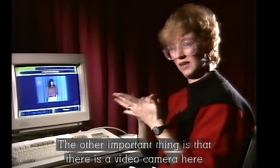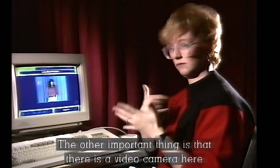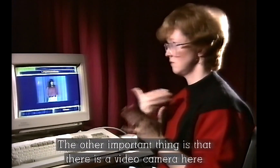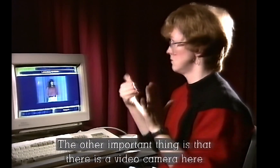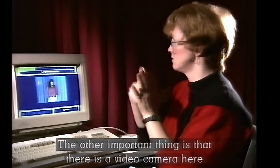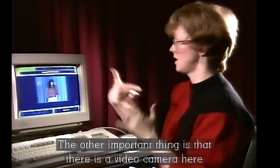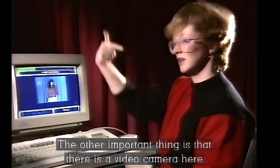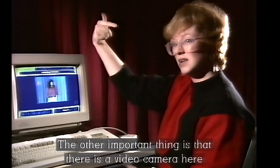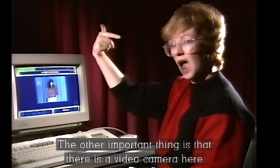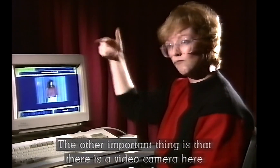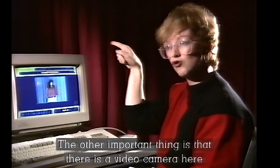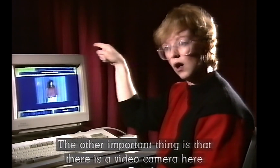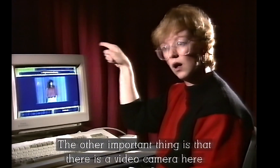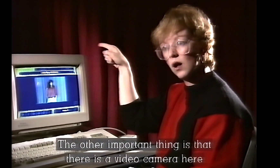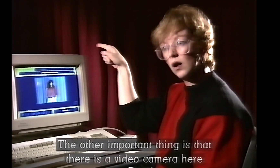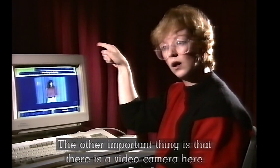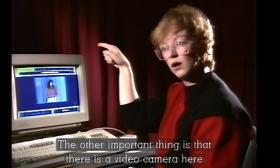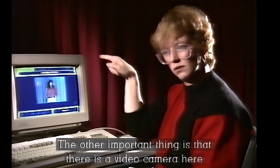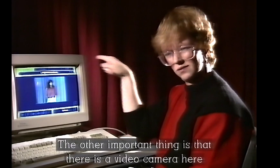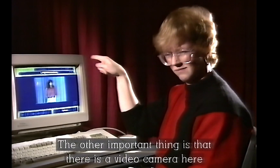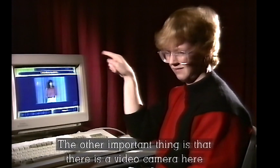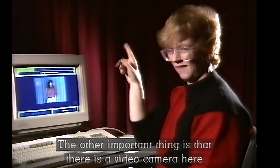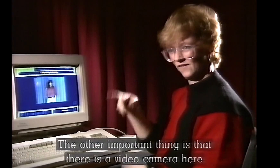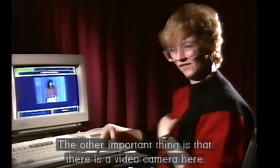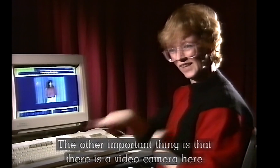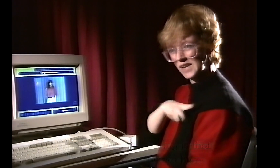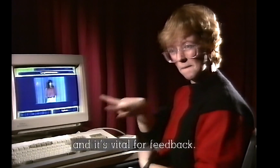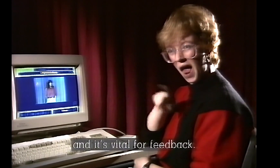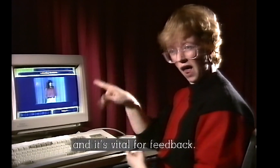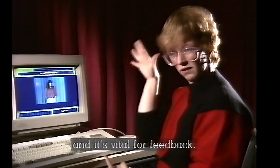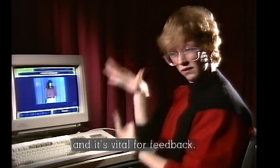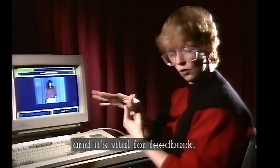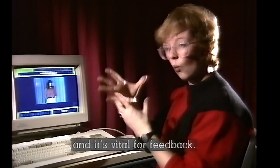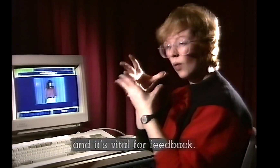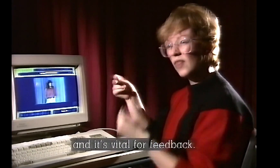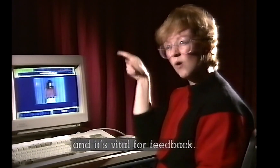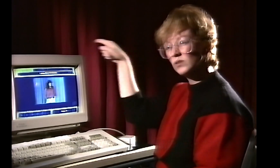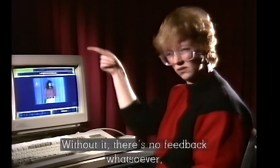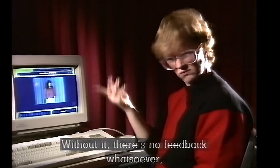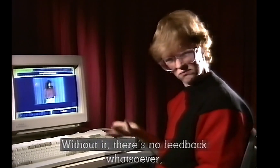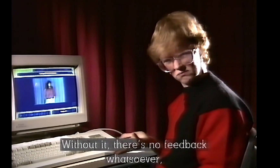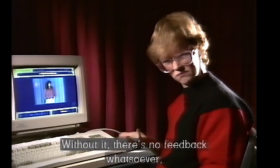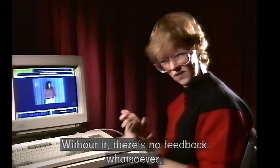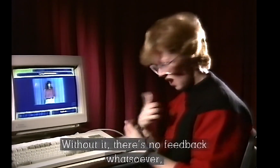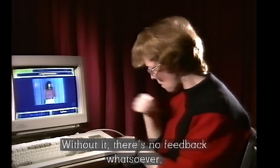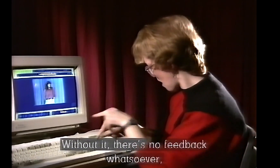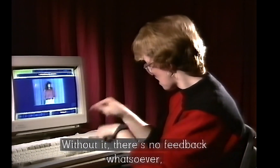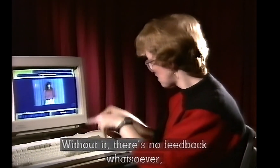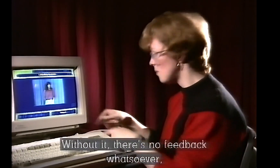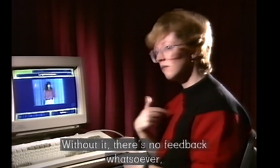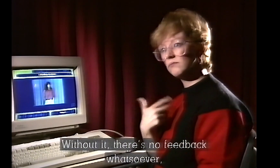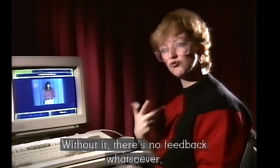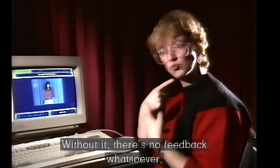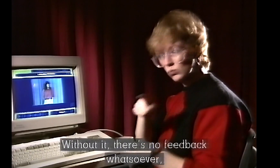look at specific details such as facial expression only. Now, the other important thing is that there is a